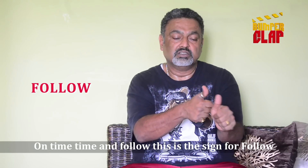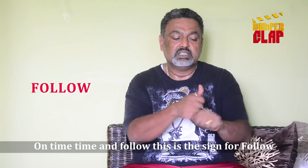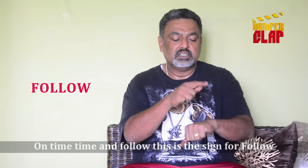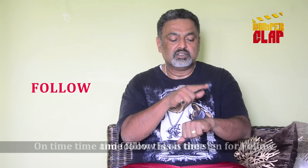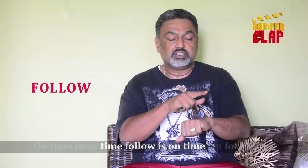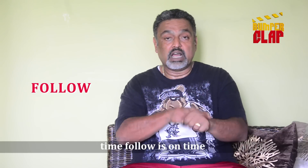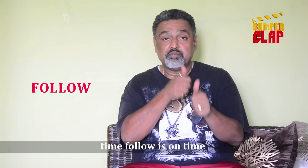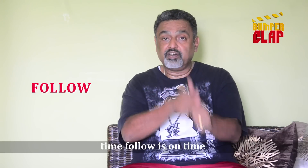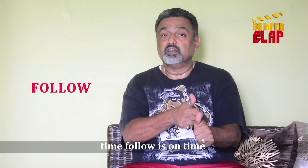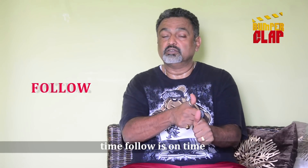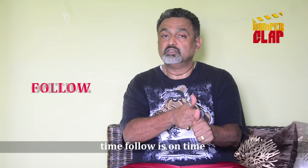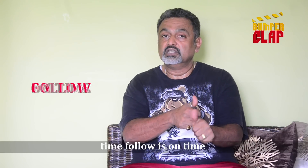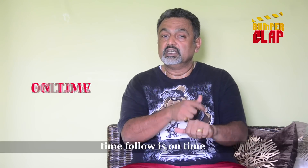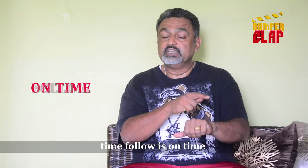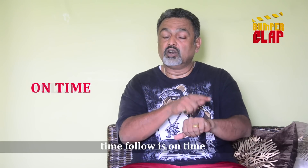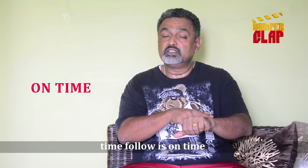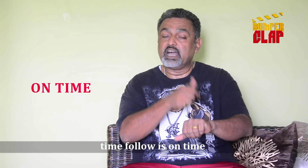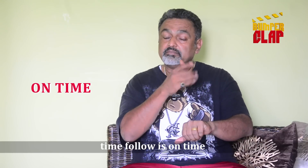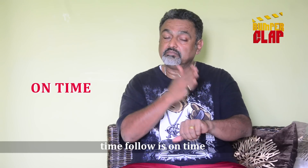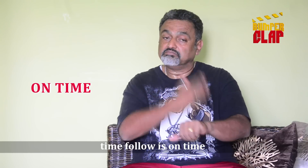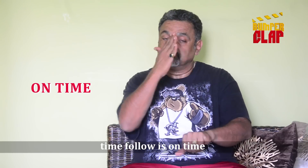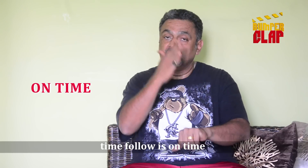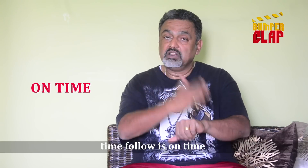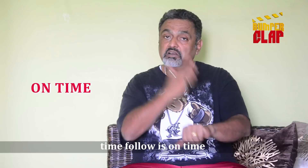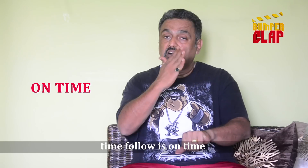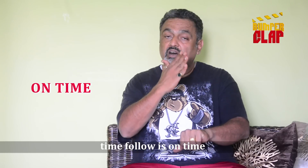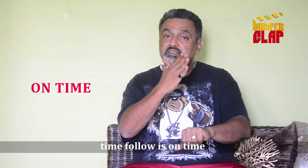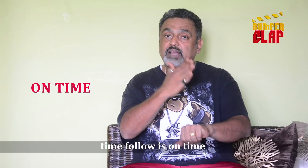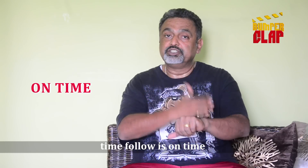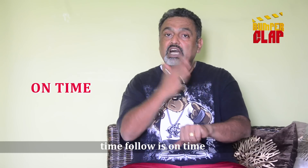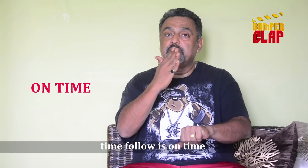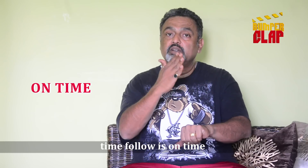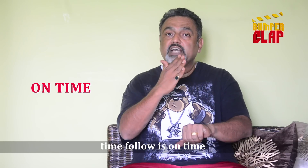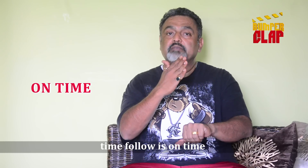fall time time on that sharp on that